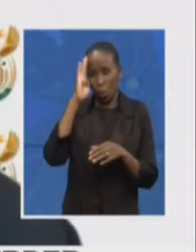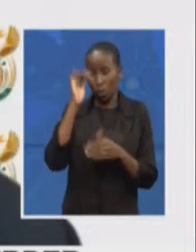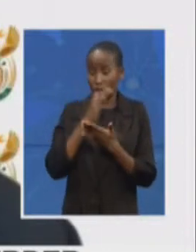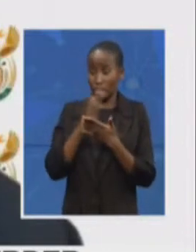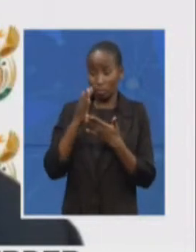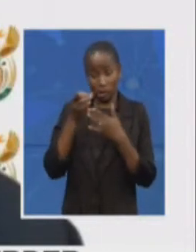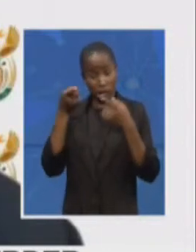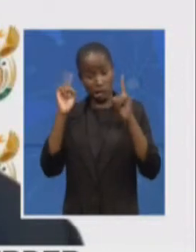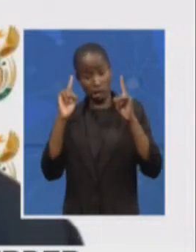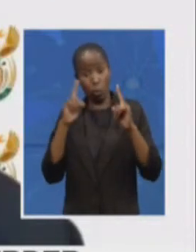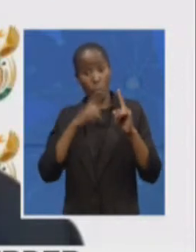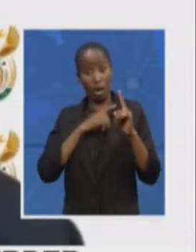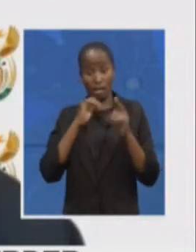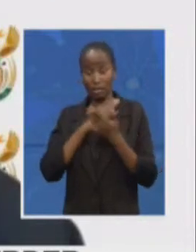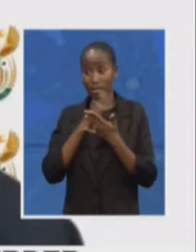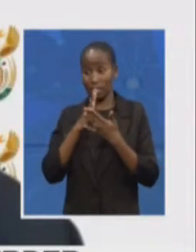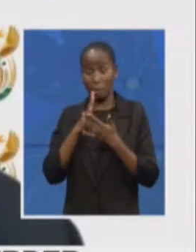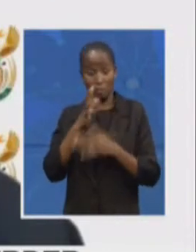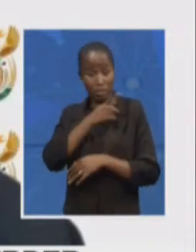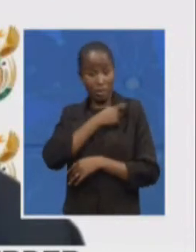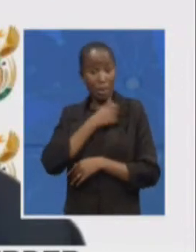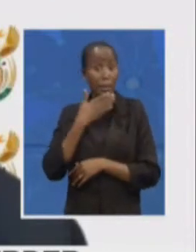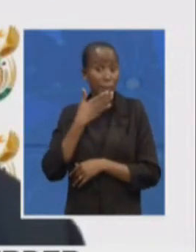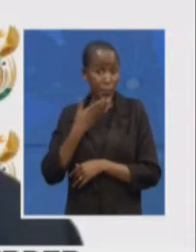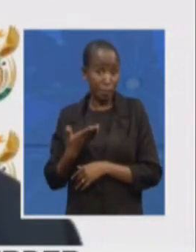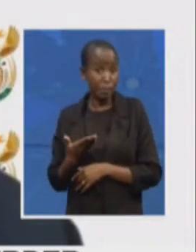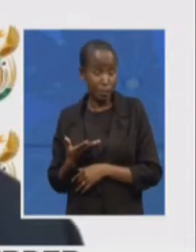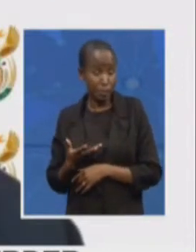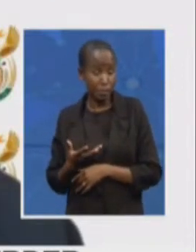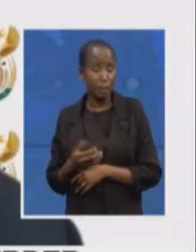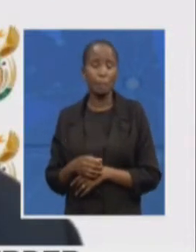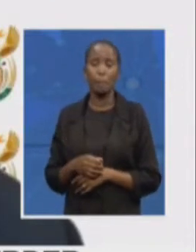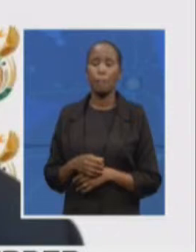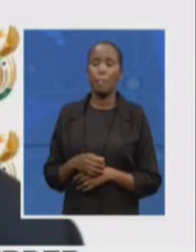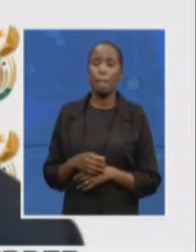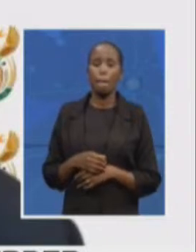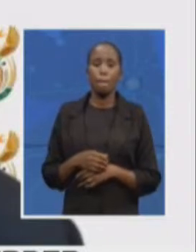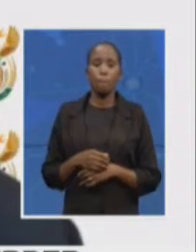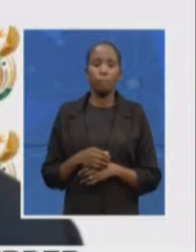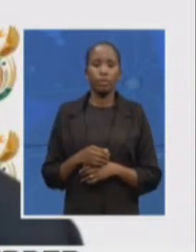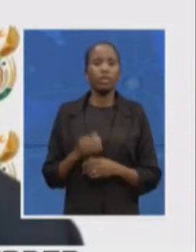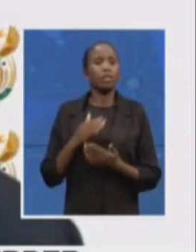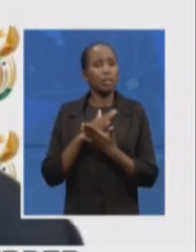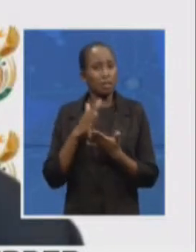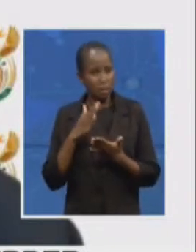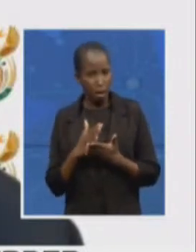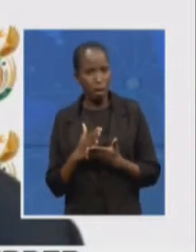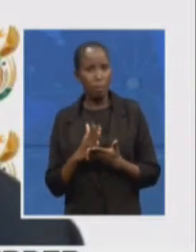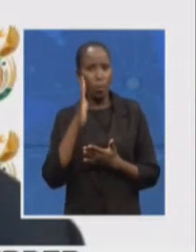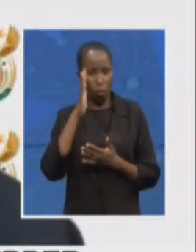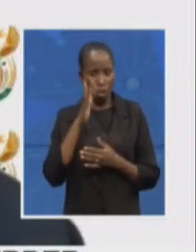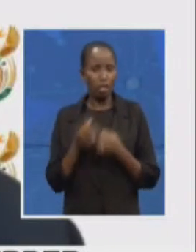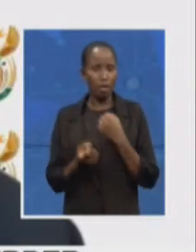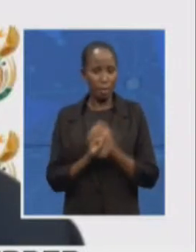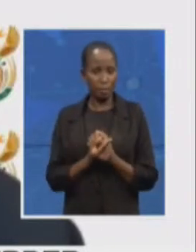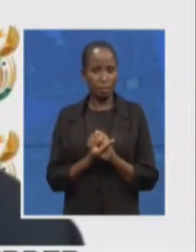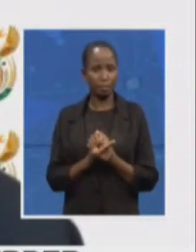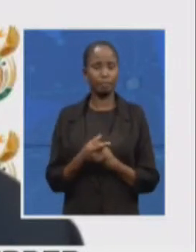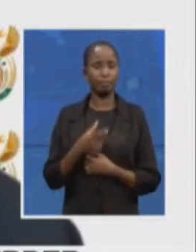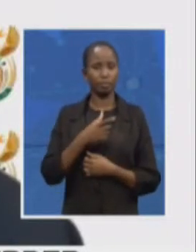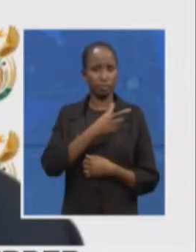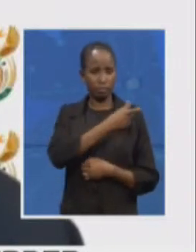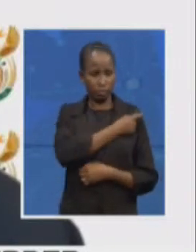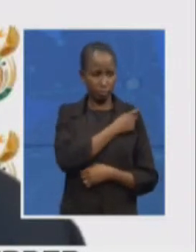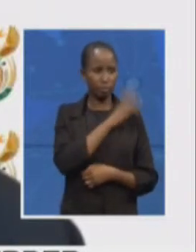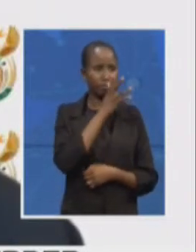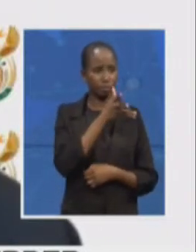that there will also be incidences where even those who are vaccinated may get ill, and the health